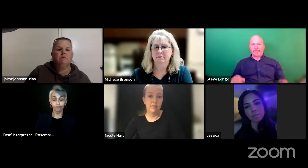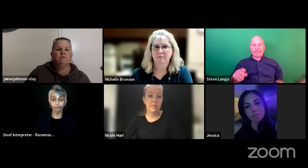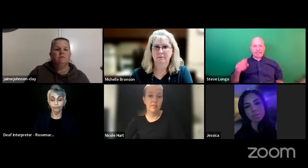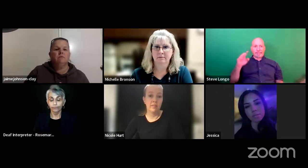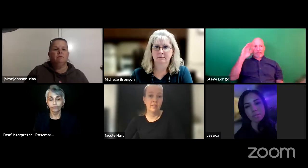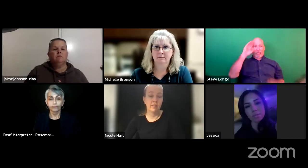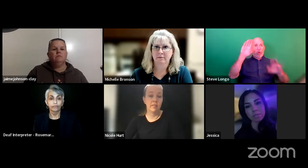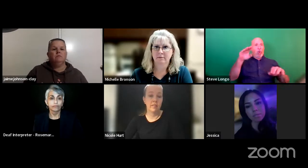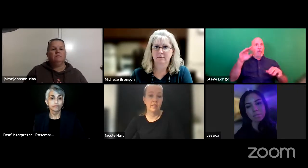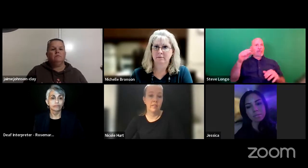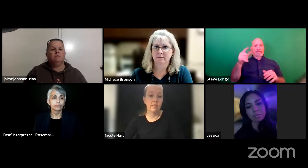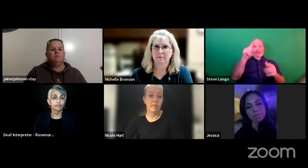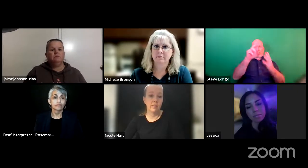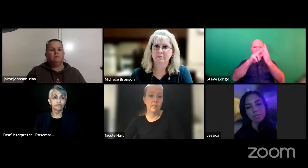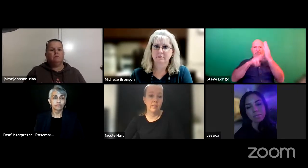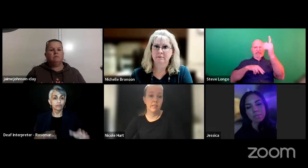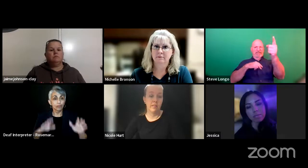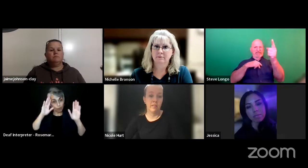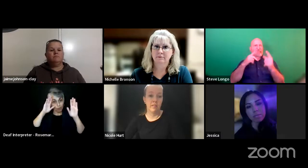Okay.